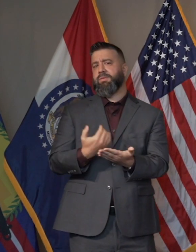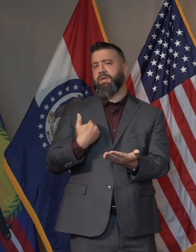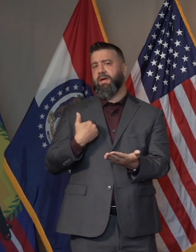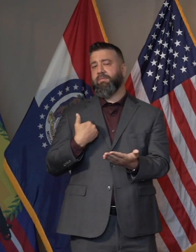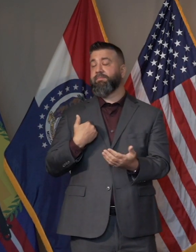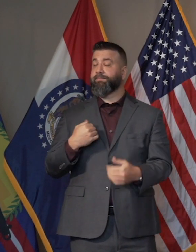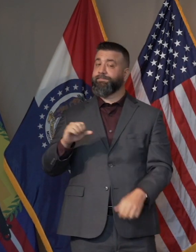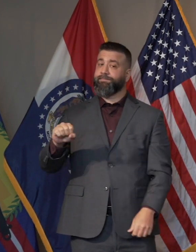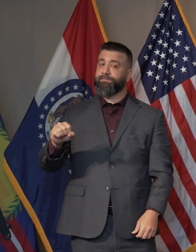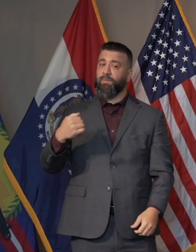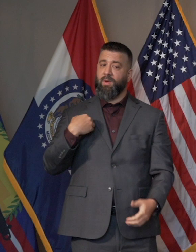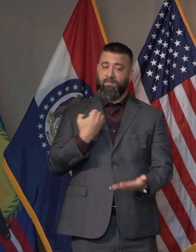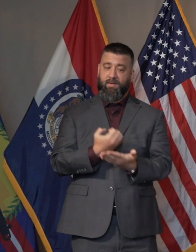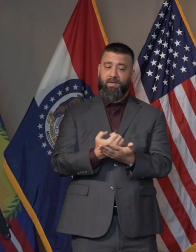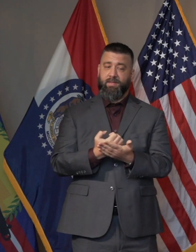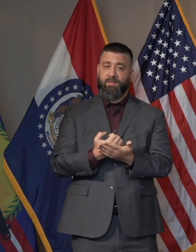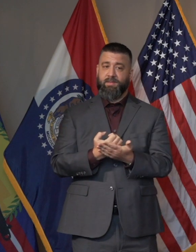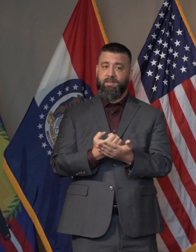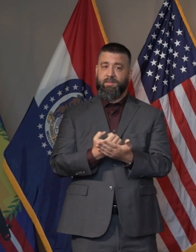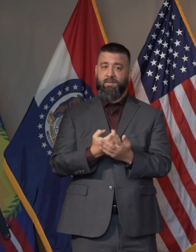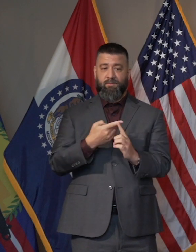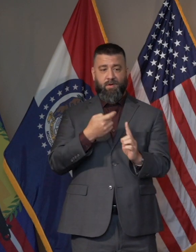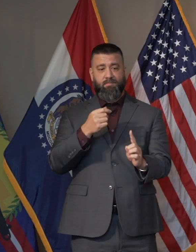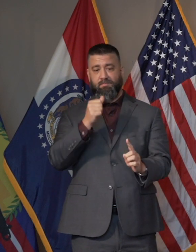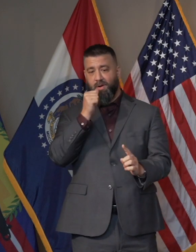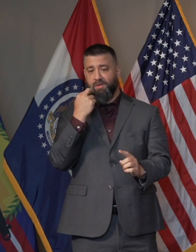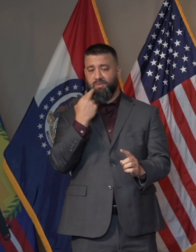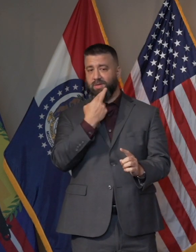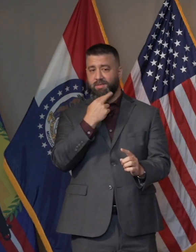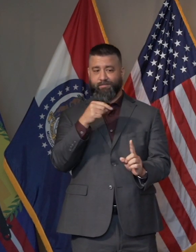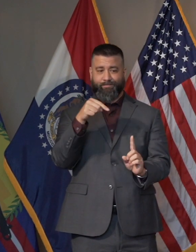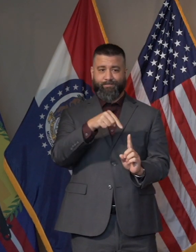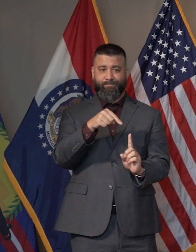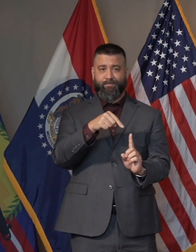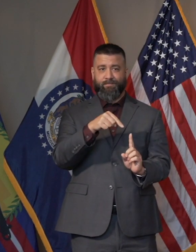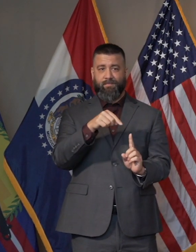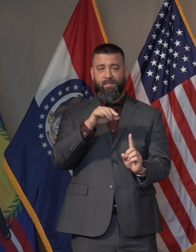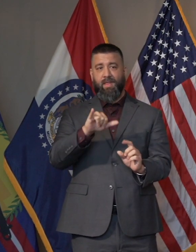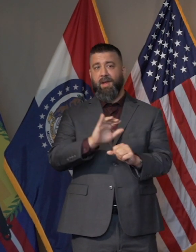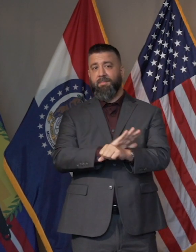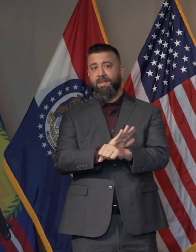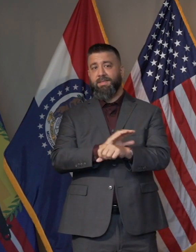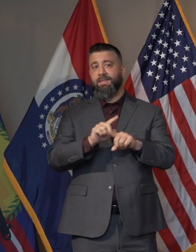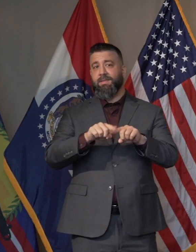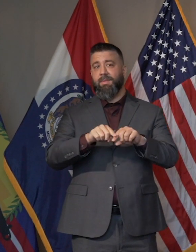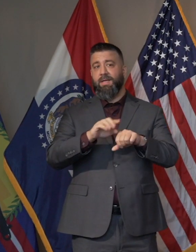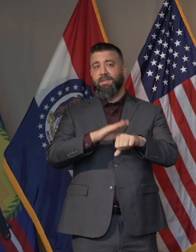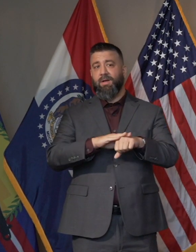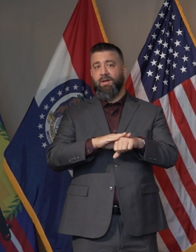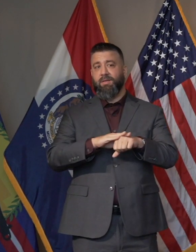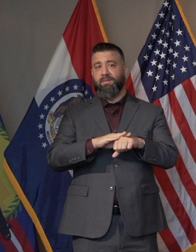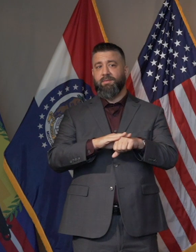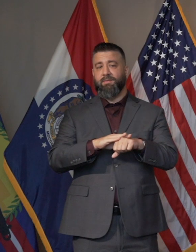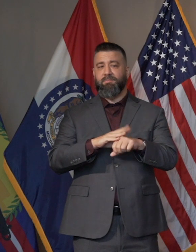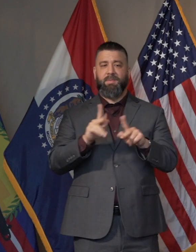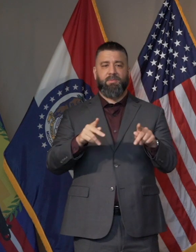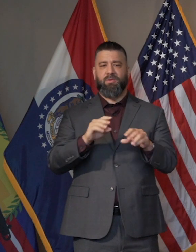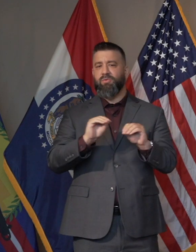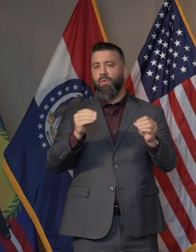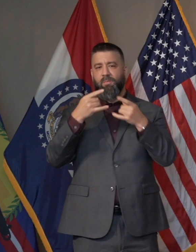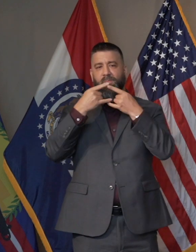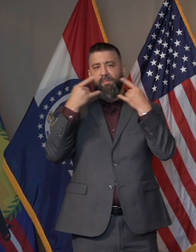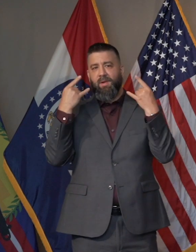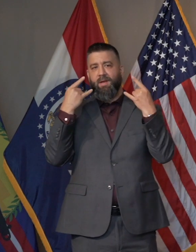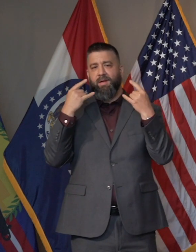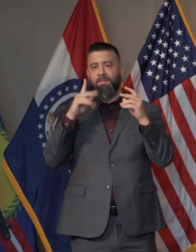have evidence of transmission from bars and restaurants. This is a business that depends on an unmasked environment for